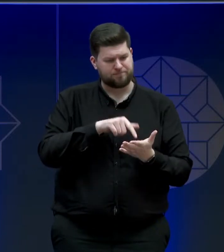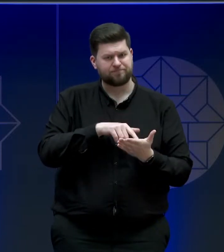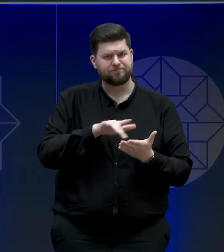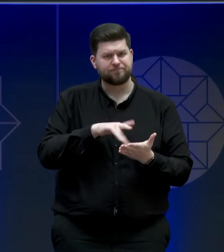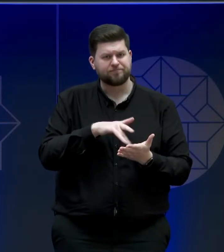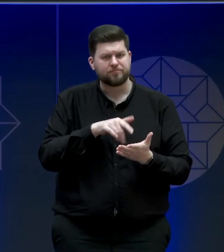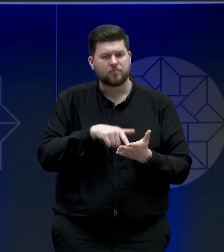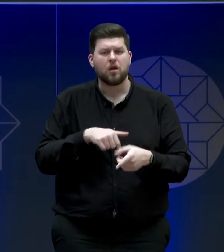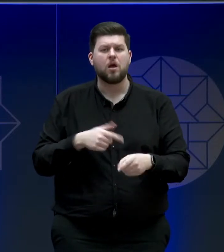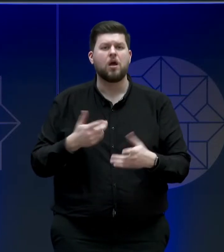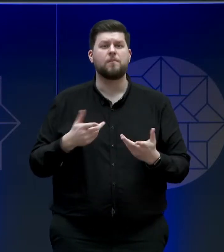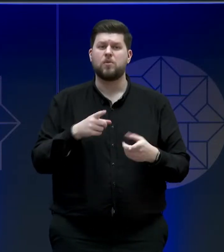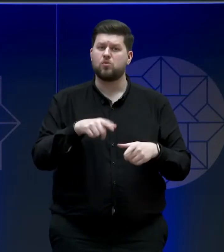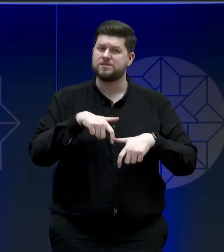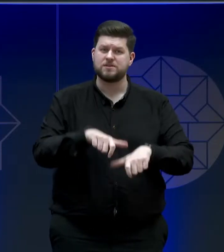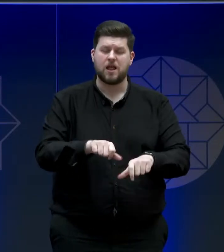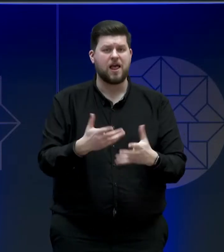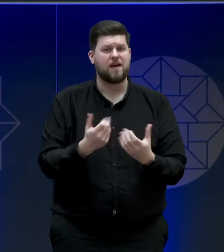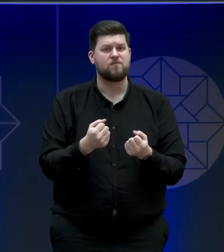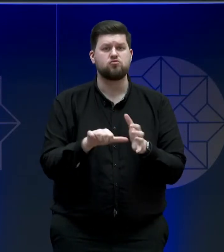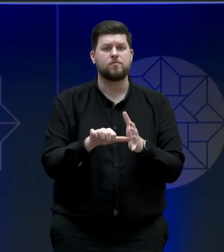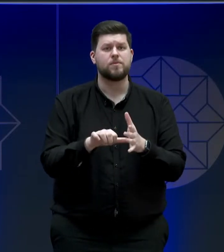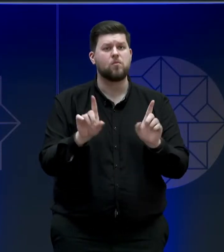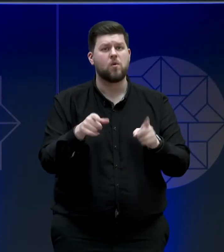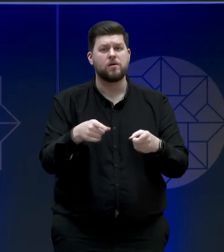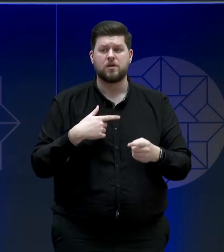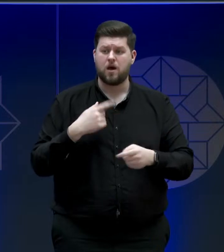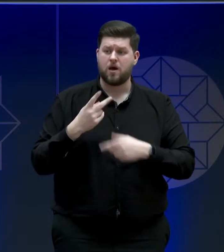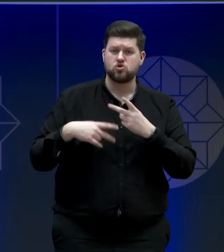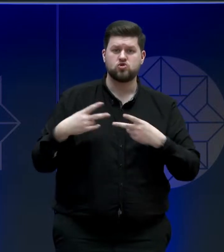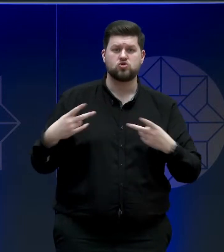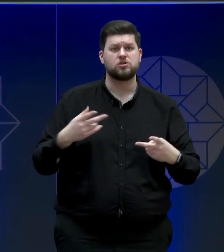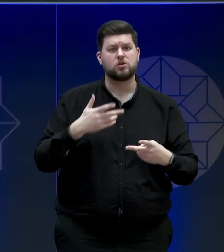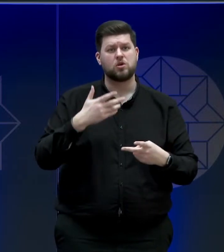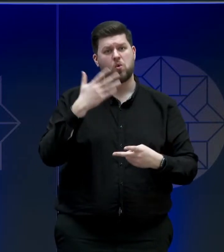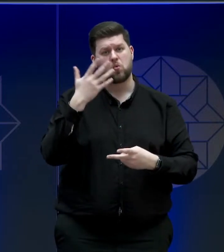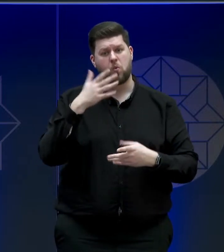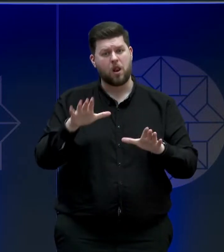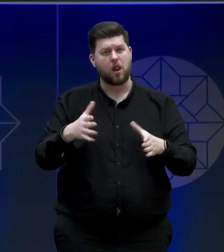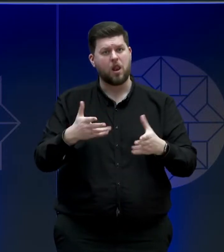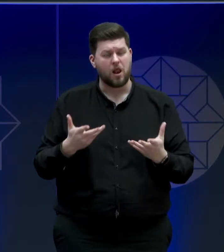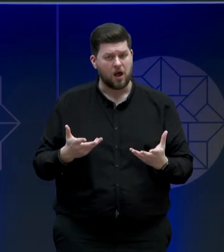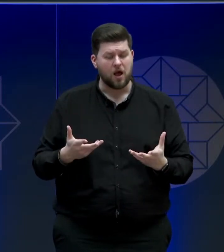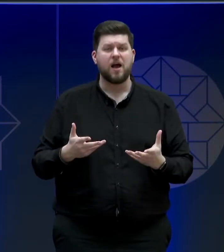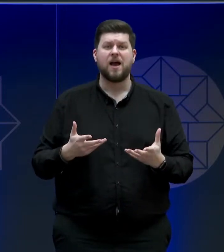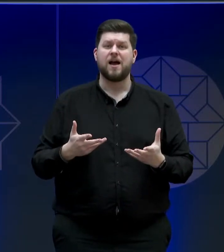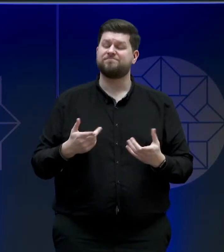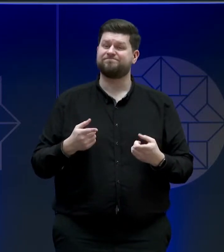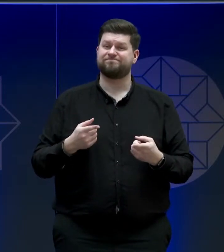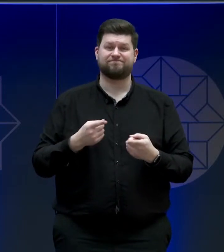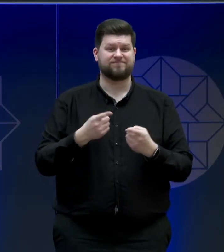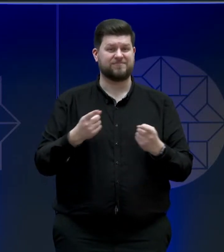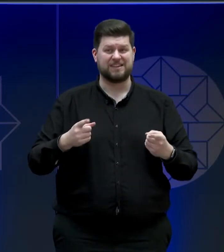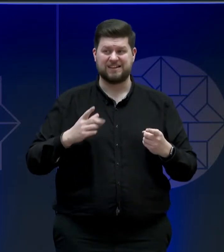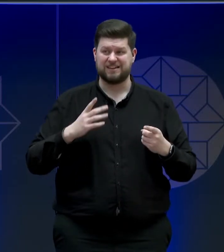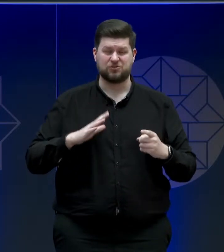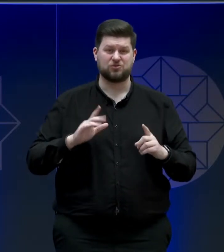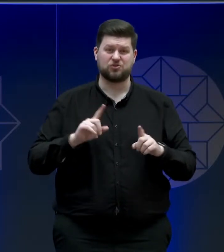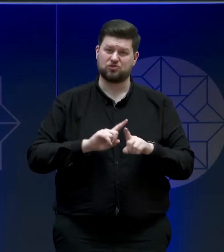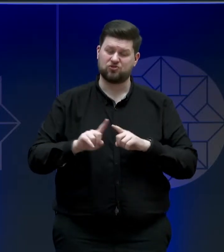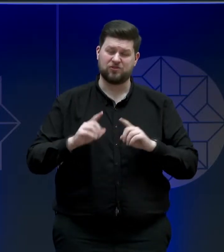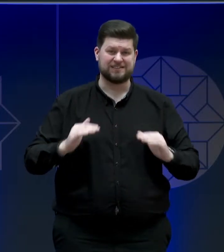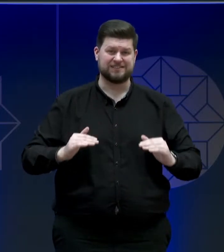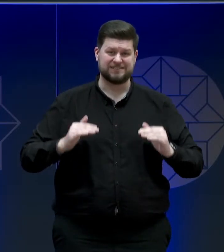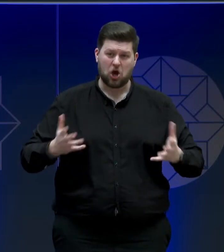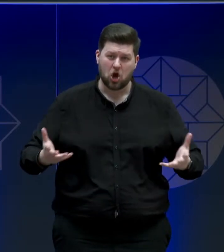still are left with the problem that our nursing schools have to ramp up the capacity for research